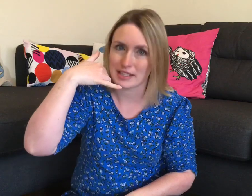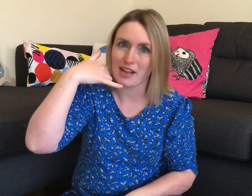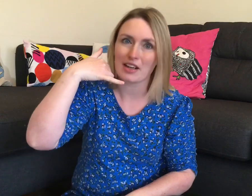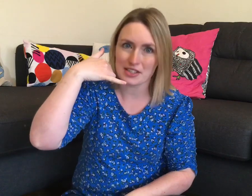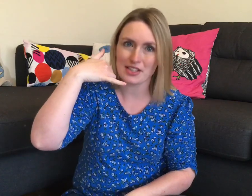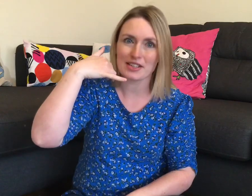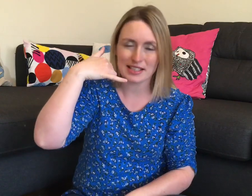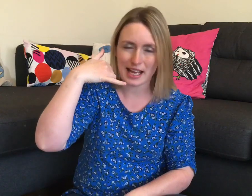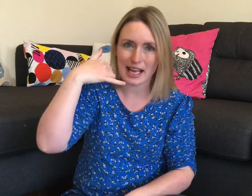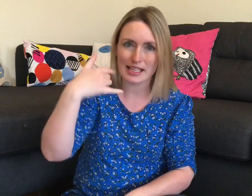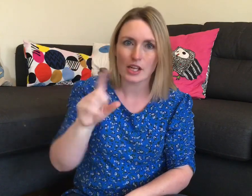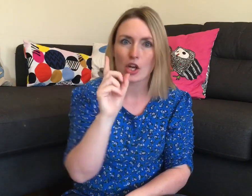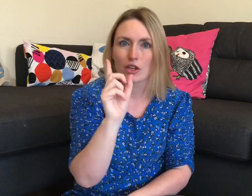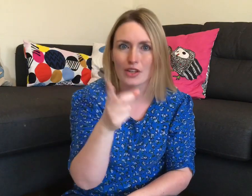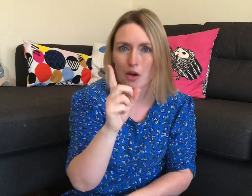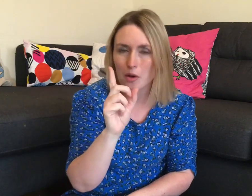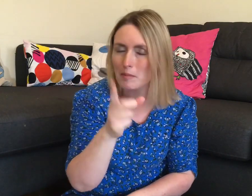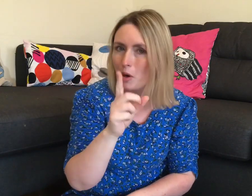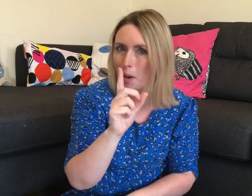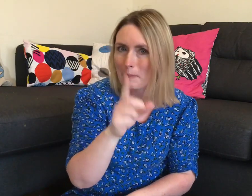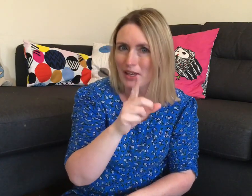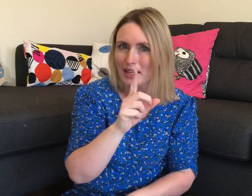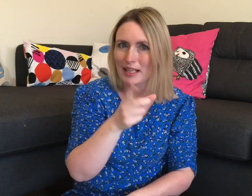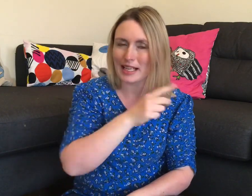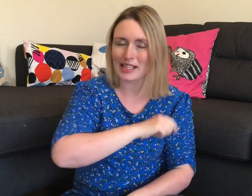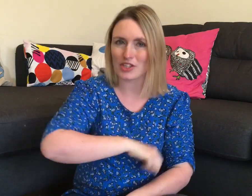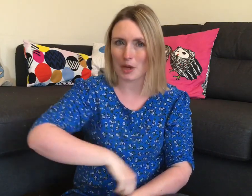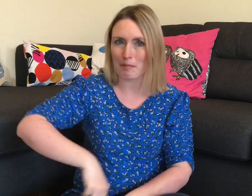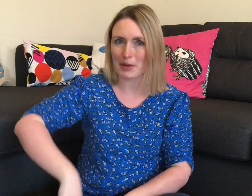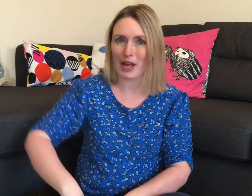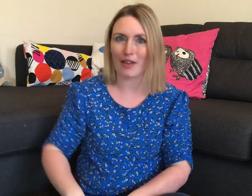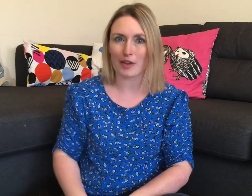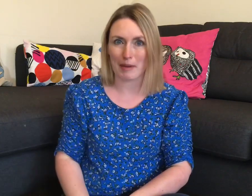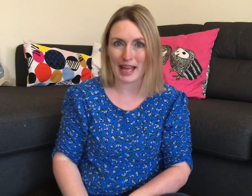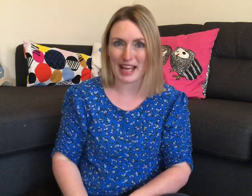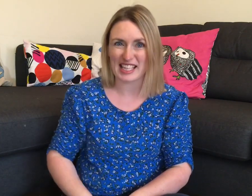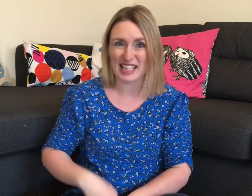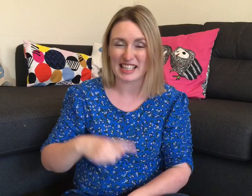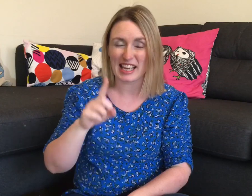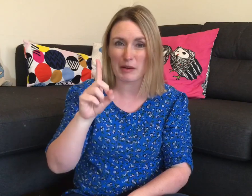doctor said no more monkeys jumping on the bed one